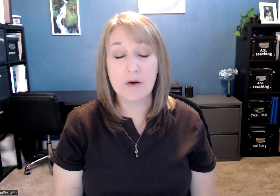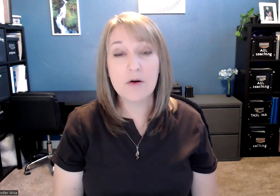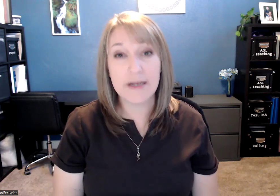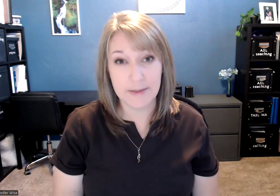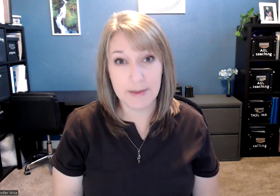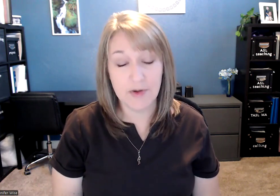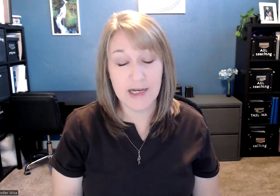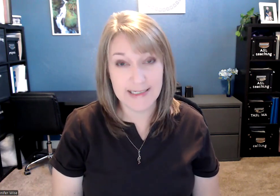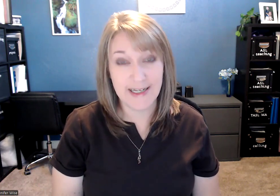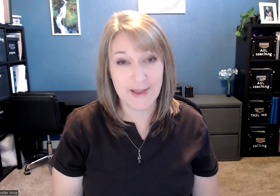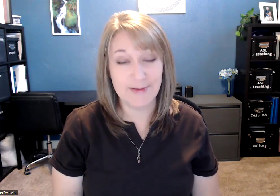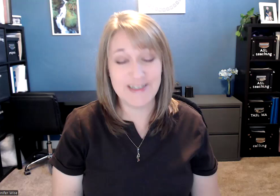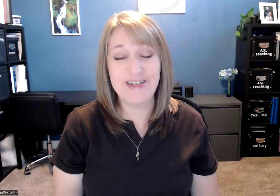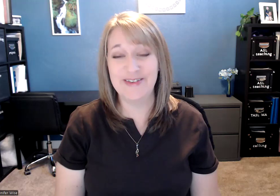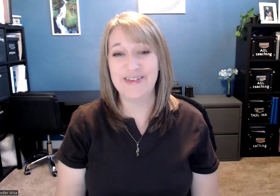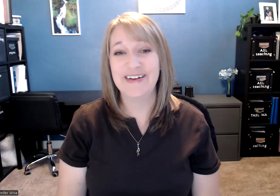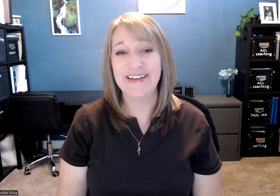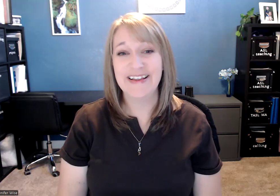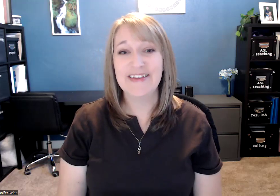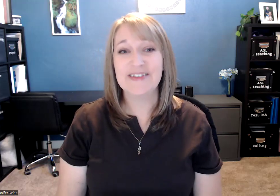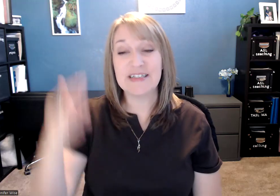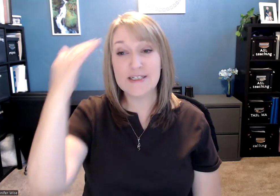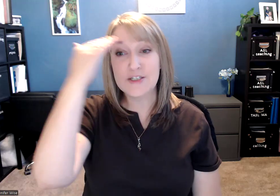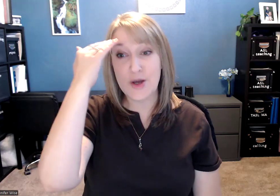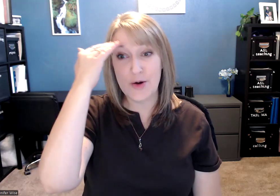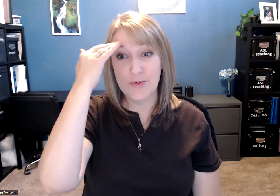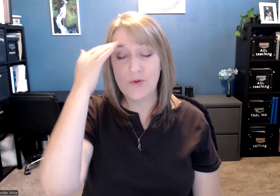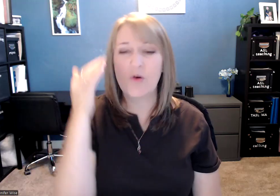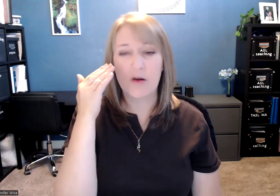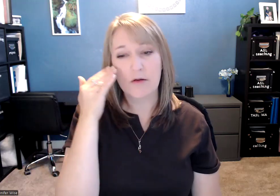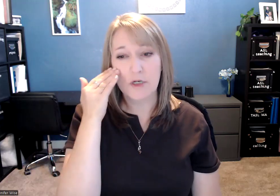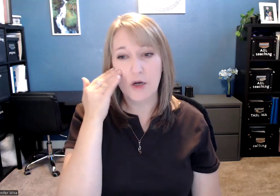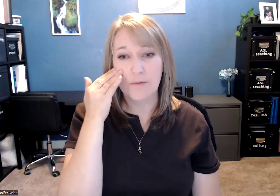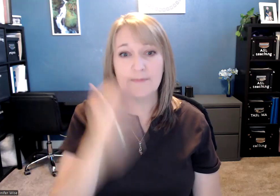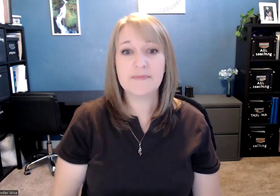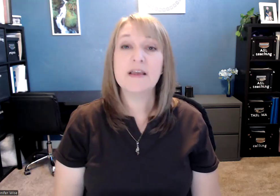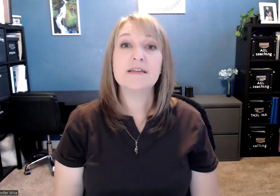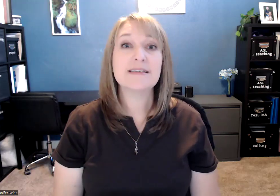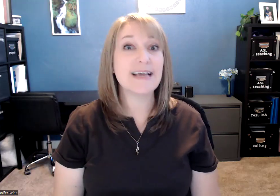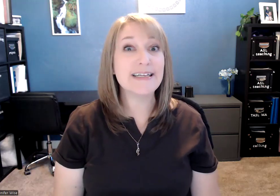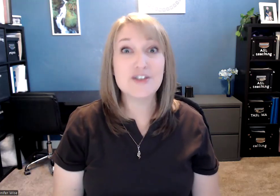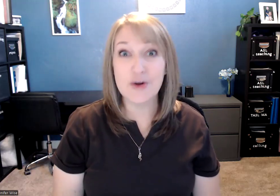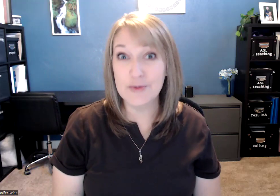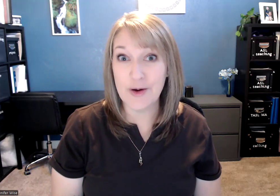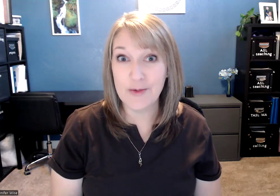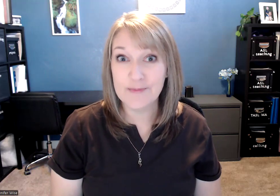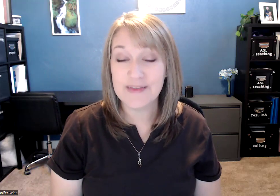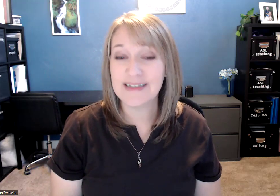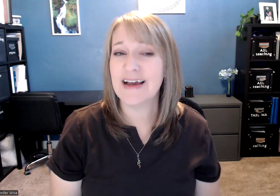Or hearing people. I sign it that way too. So this is no or no. To sign don't know, it's kind of the